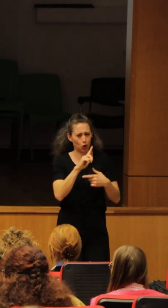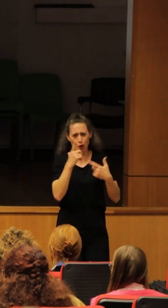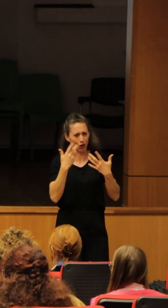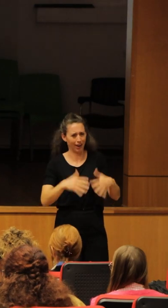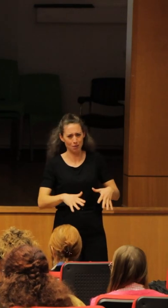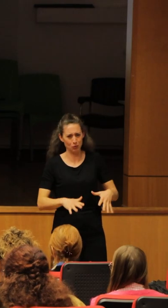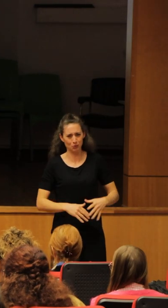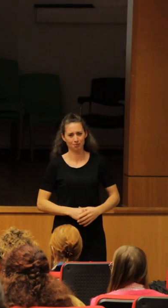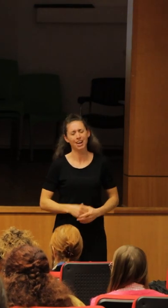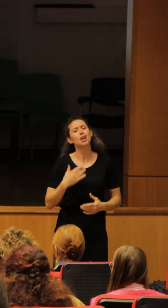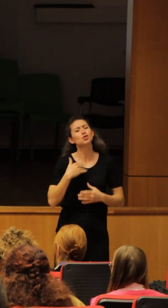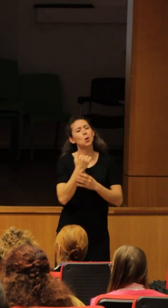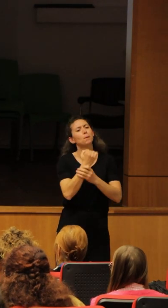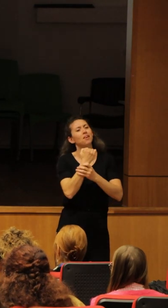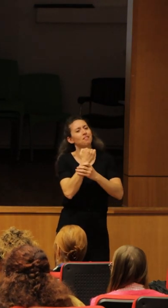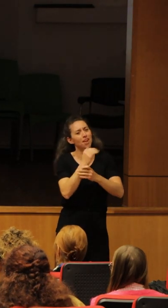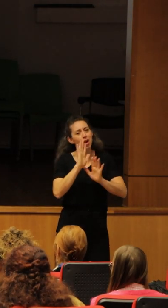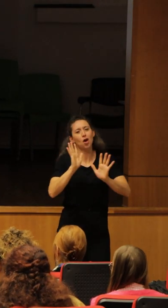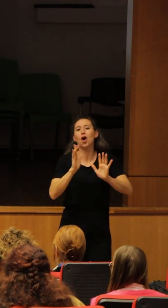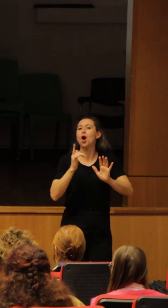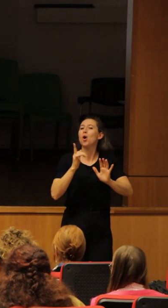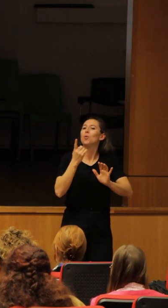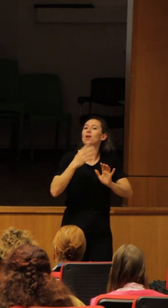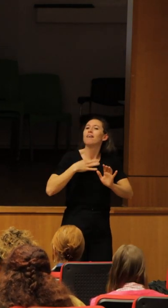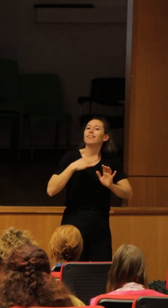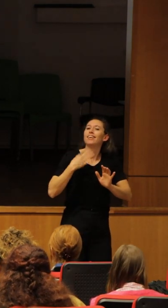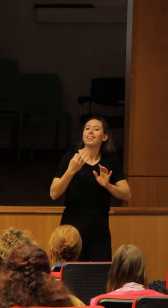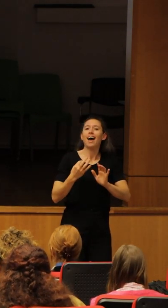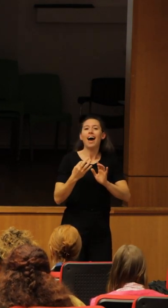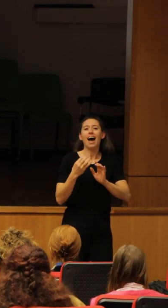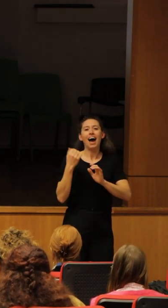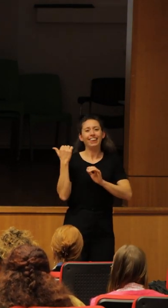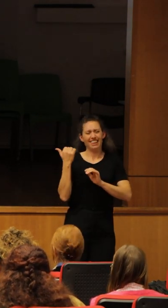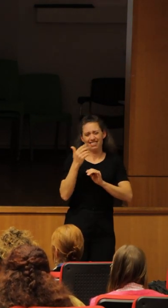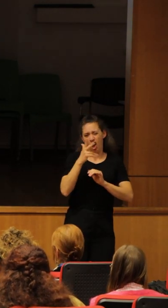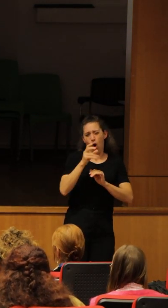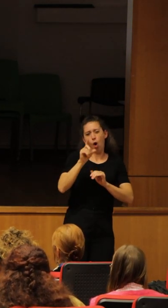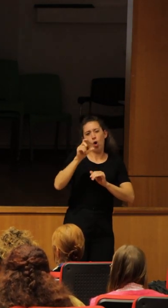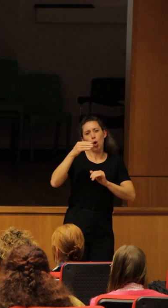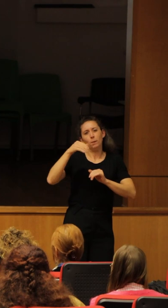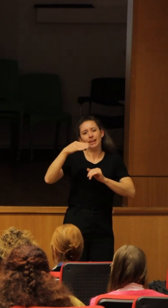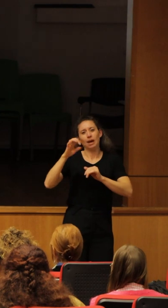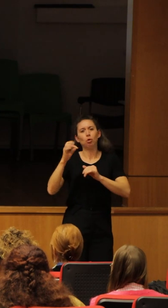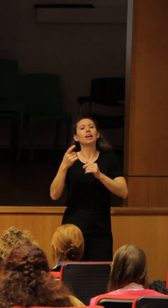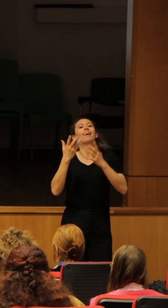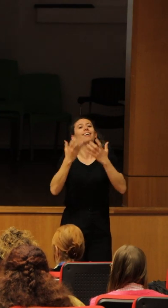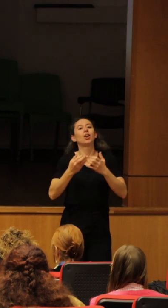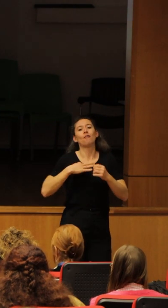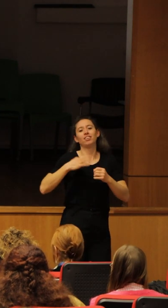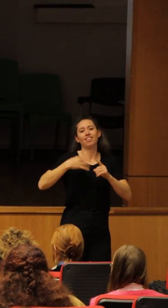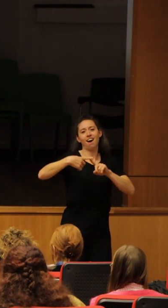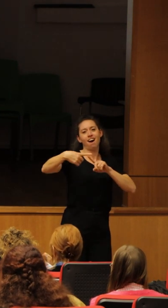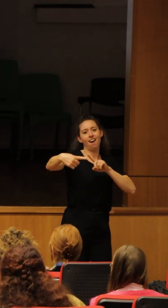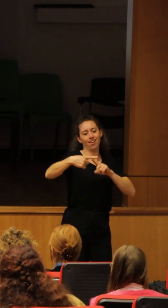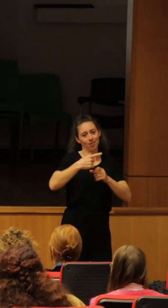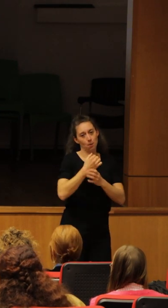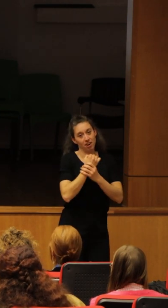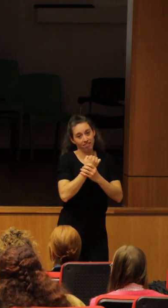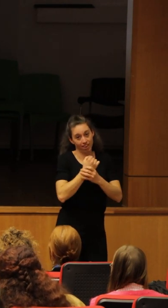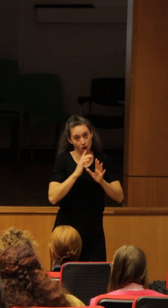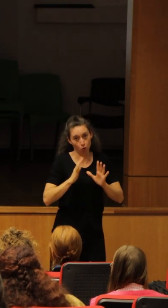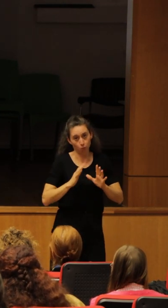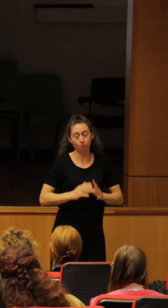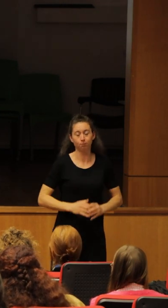little longer. Yo prefiero no tener una vida holometabólica, sino más larga. But when in psychotherapy